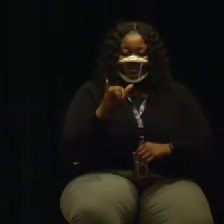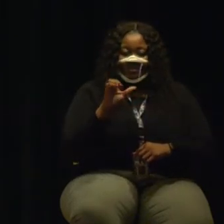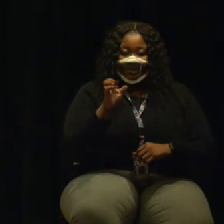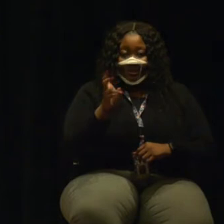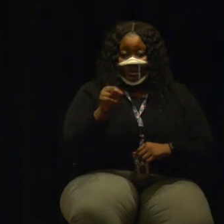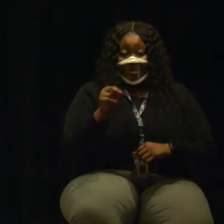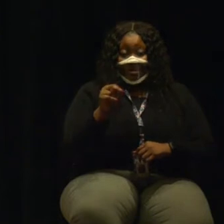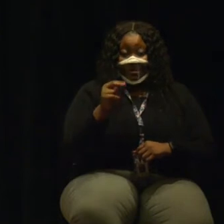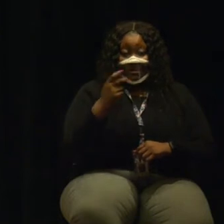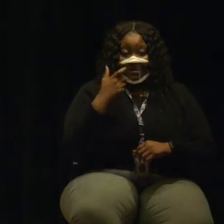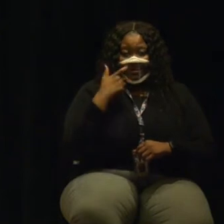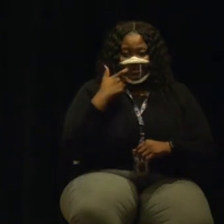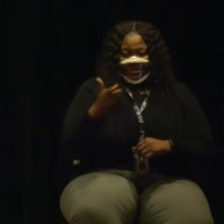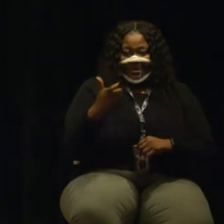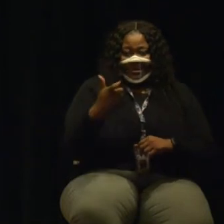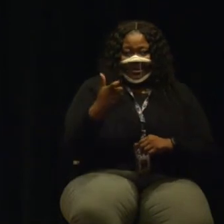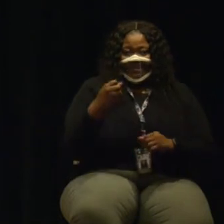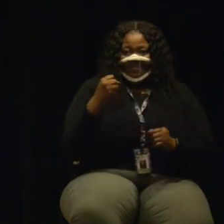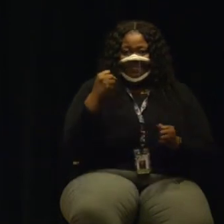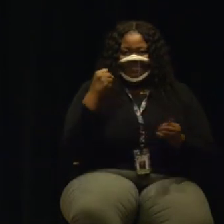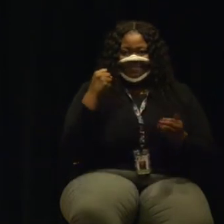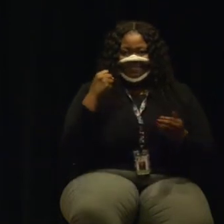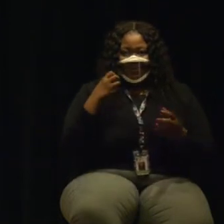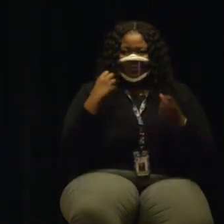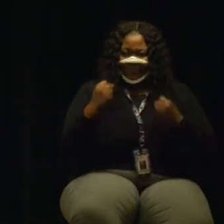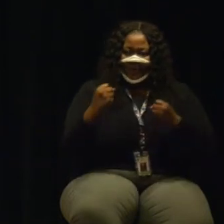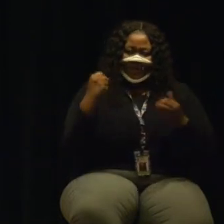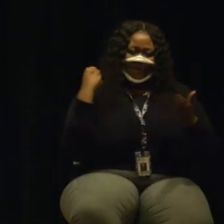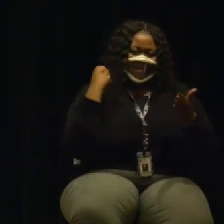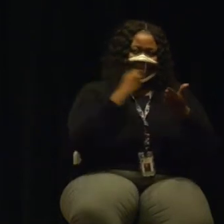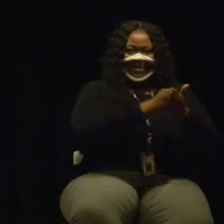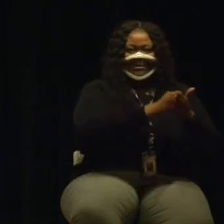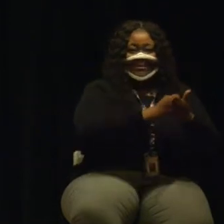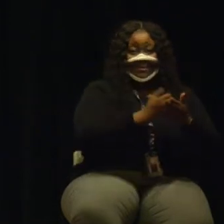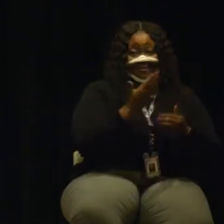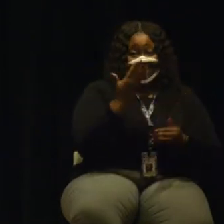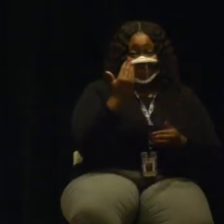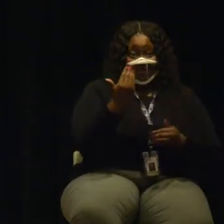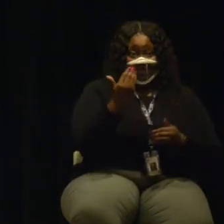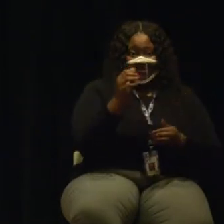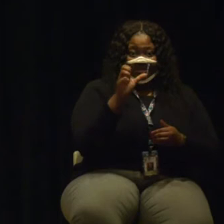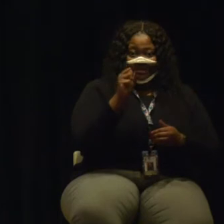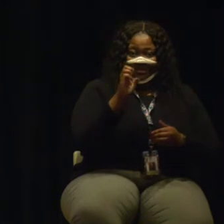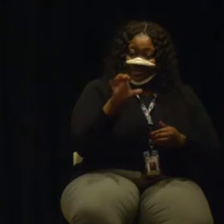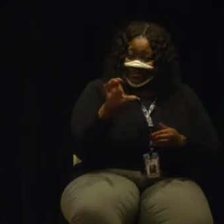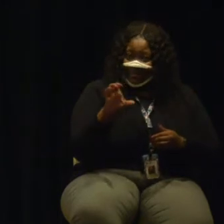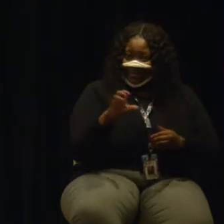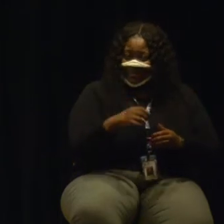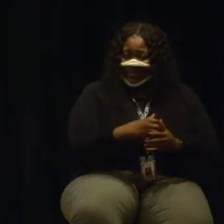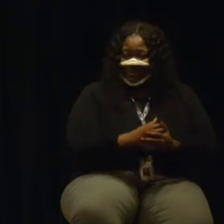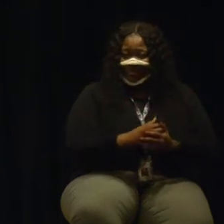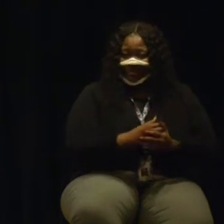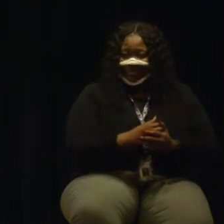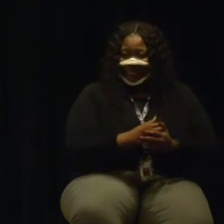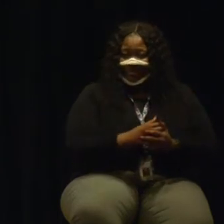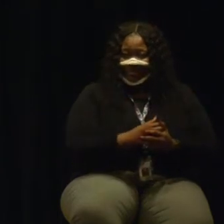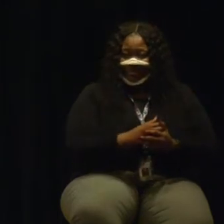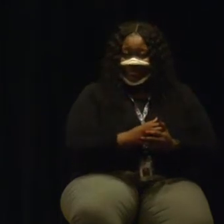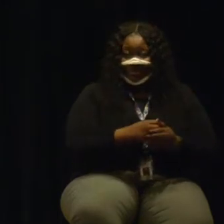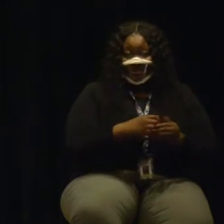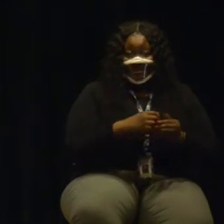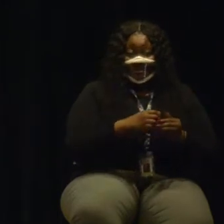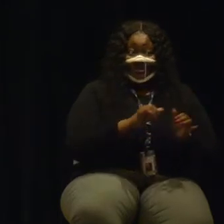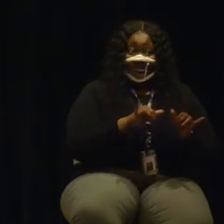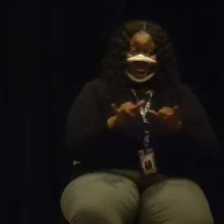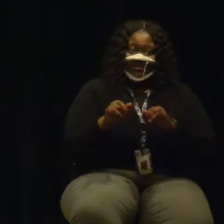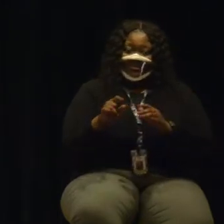hard that they could knock you out in 15 seconds, then that's all anybody wanted. And at the same time, pay-per-view happened, and it